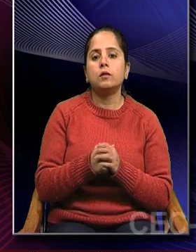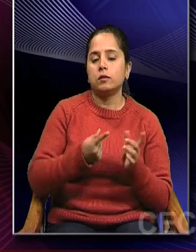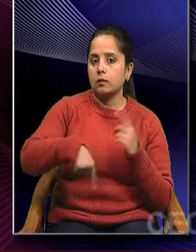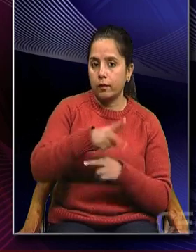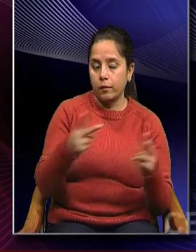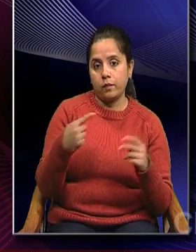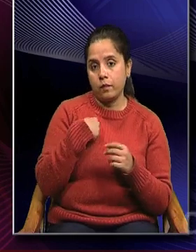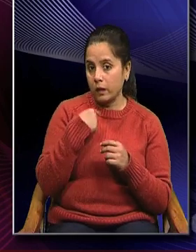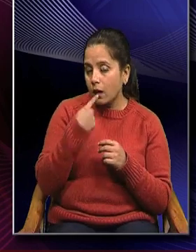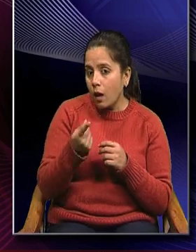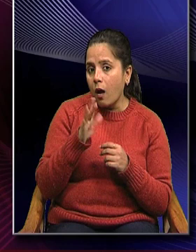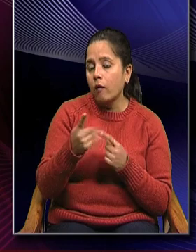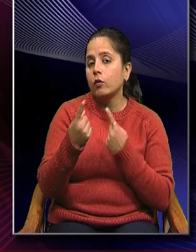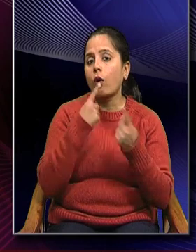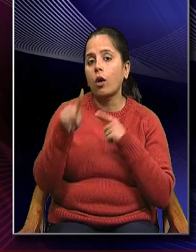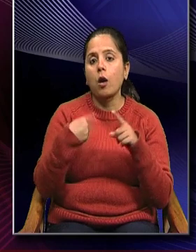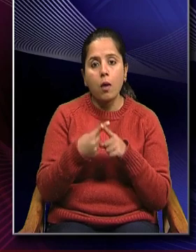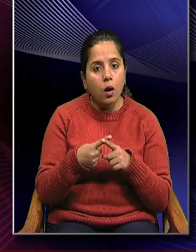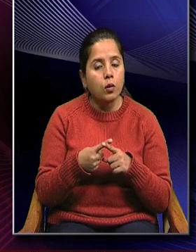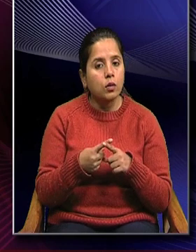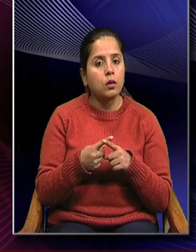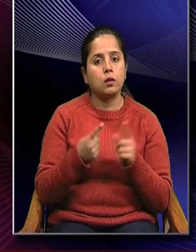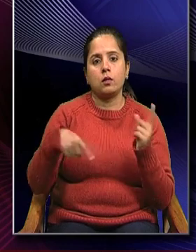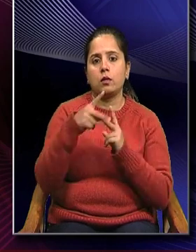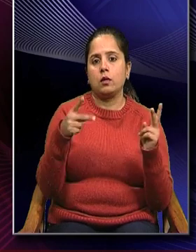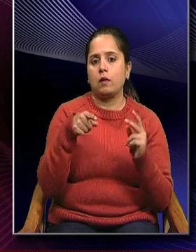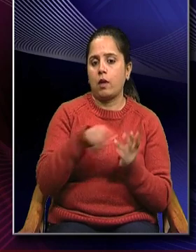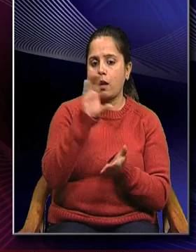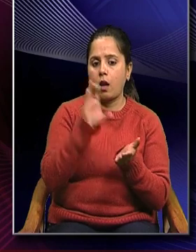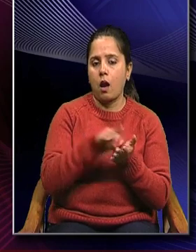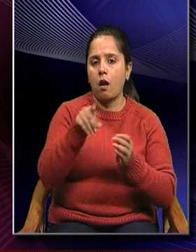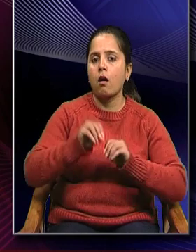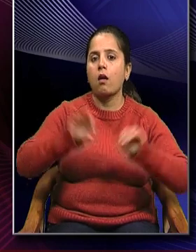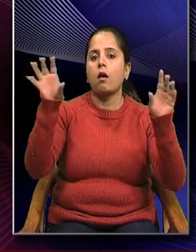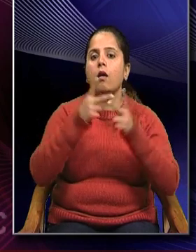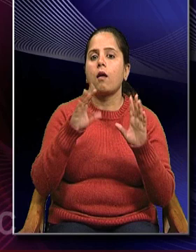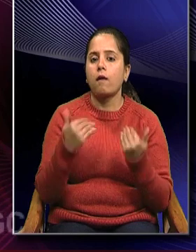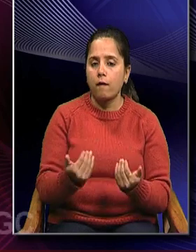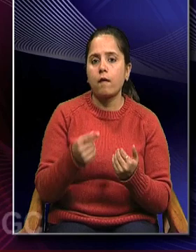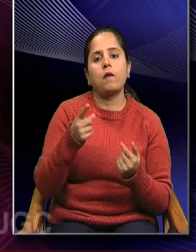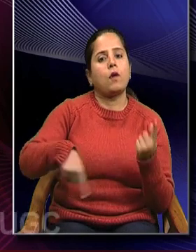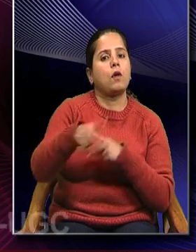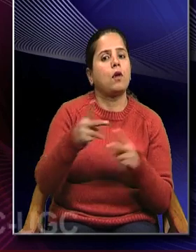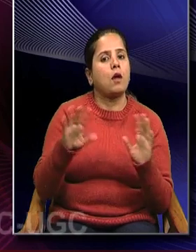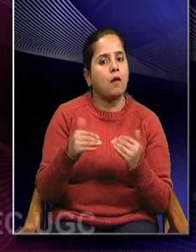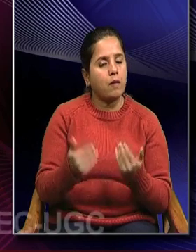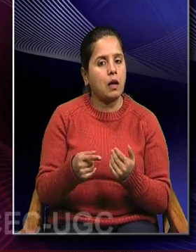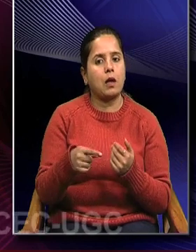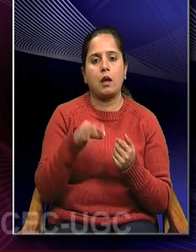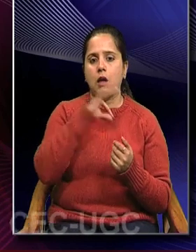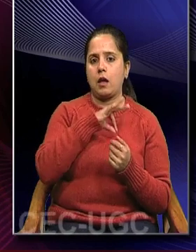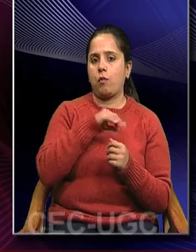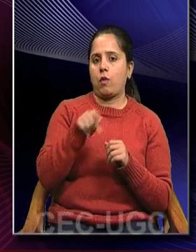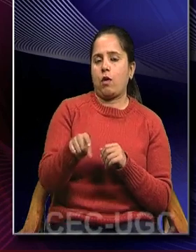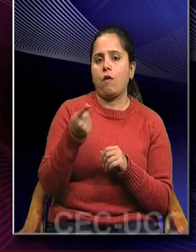when you talk about that how this kind of capital exports they were also generating a lot of income, and